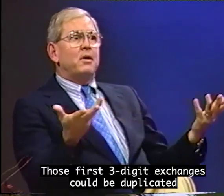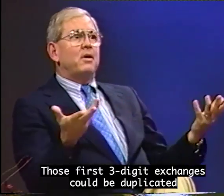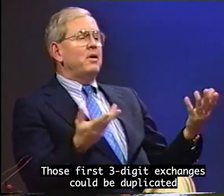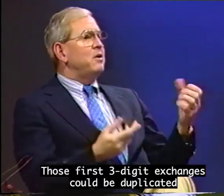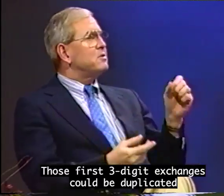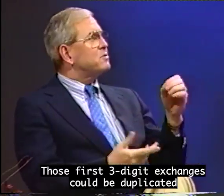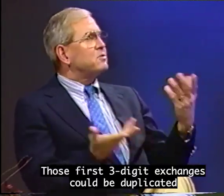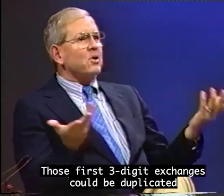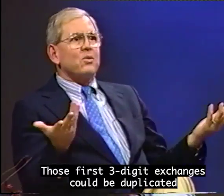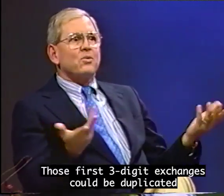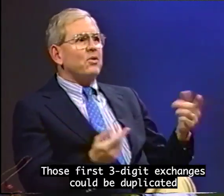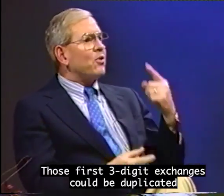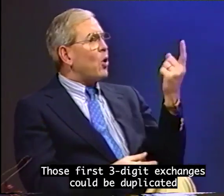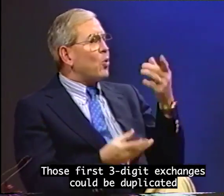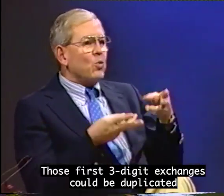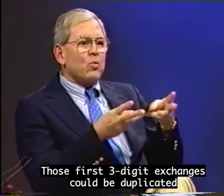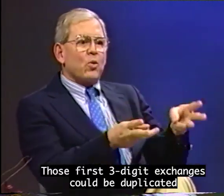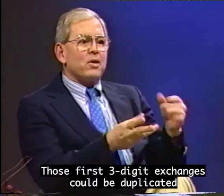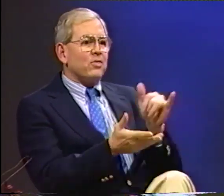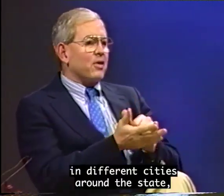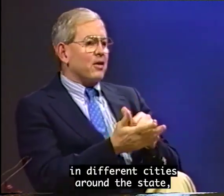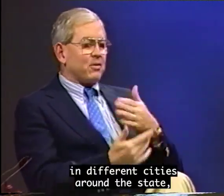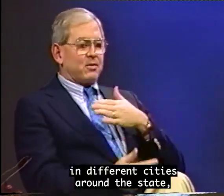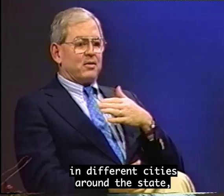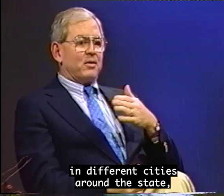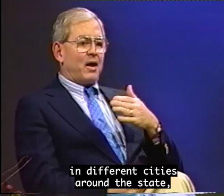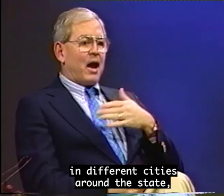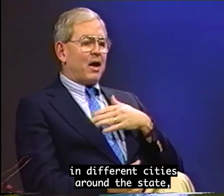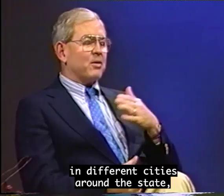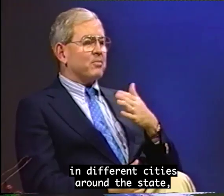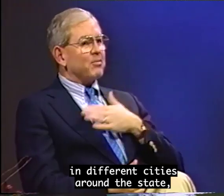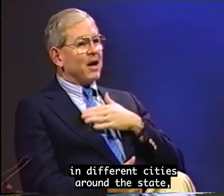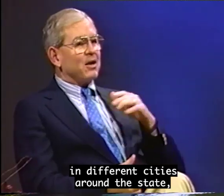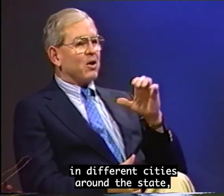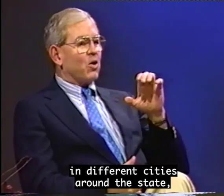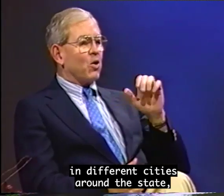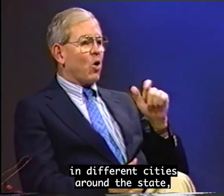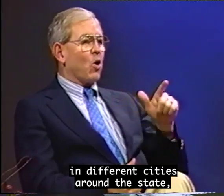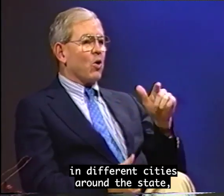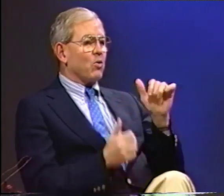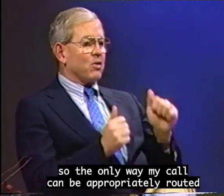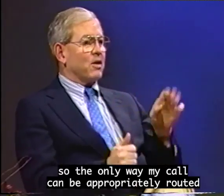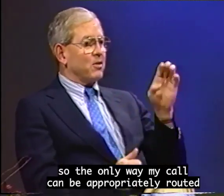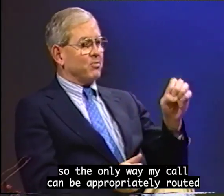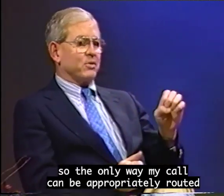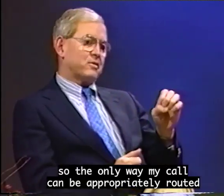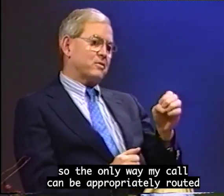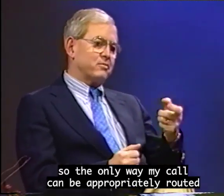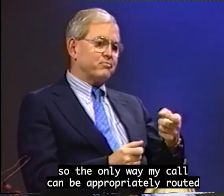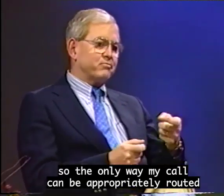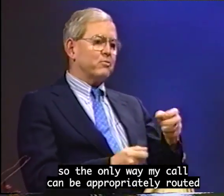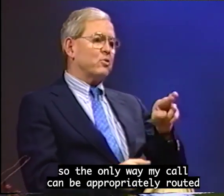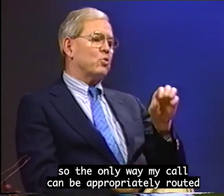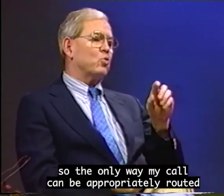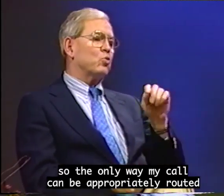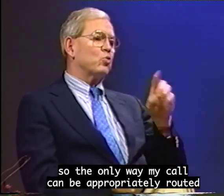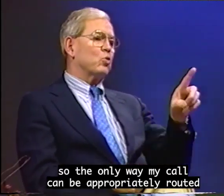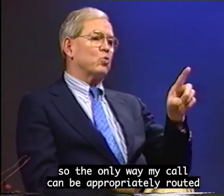first three-digit exchanges could be duplicated in different cities around the state. So the only way my call can